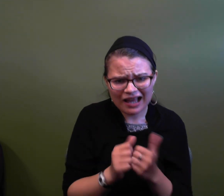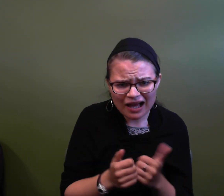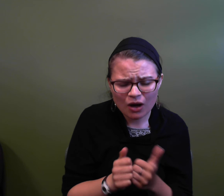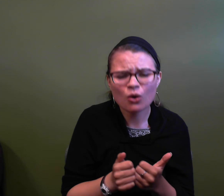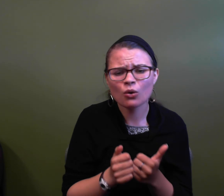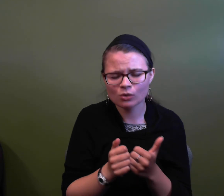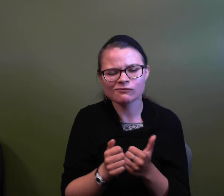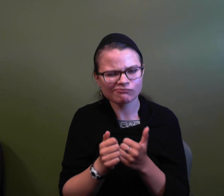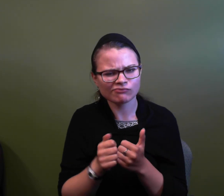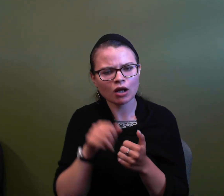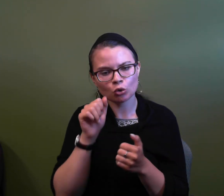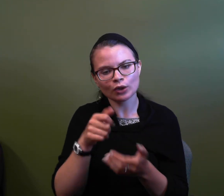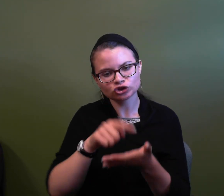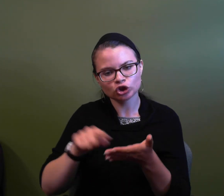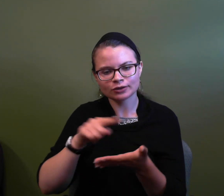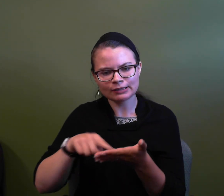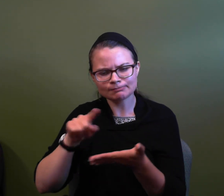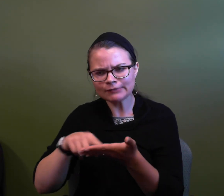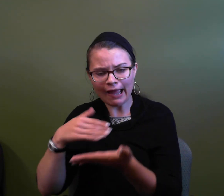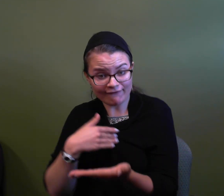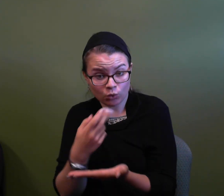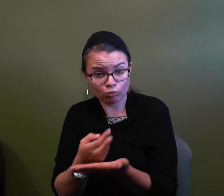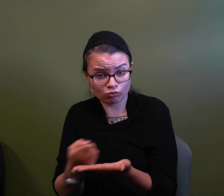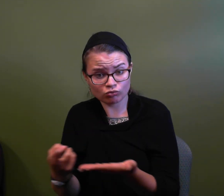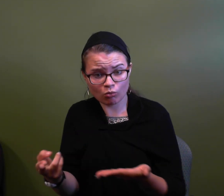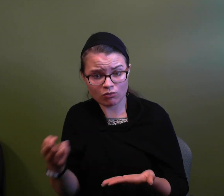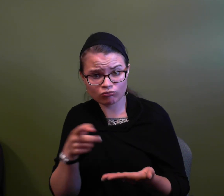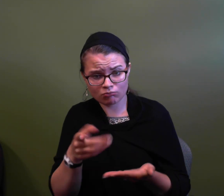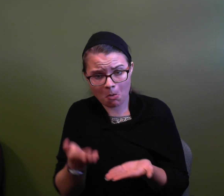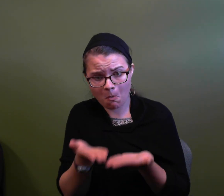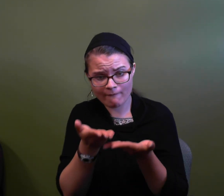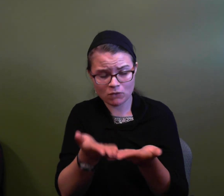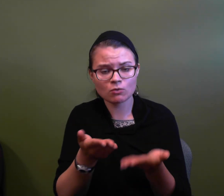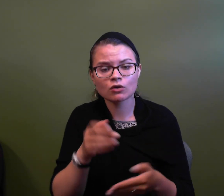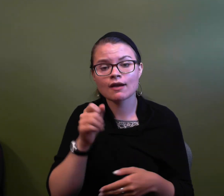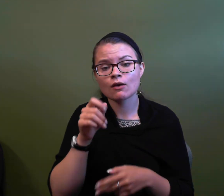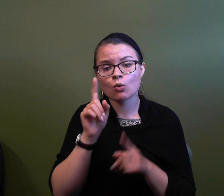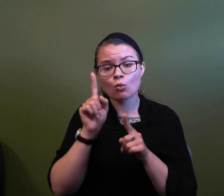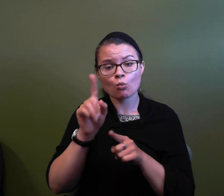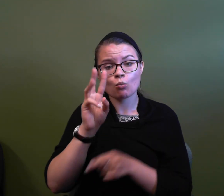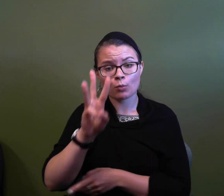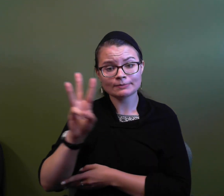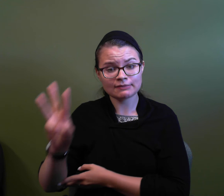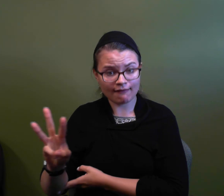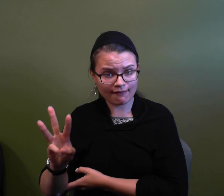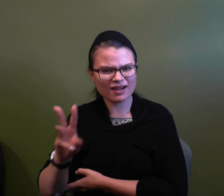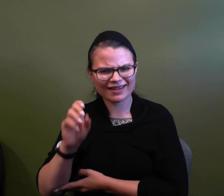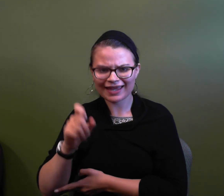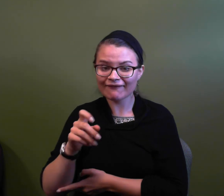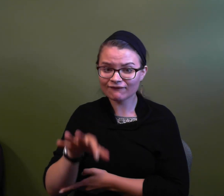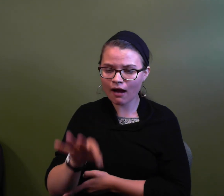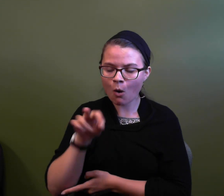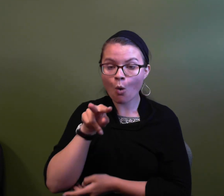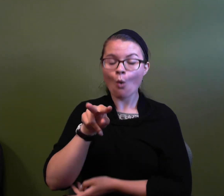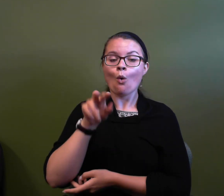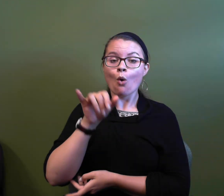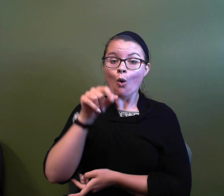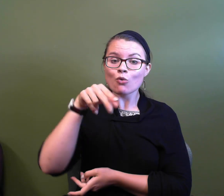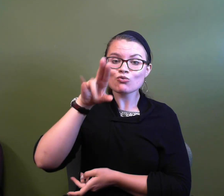resources. You can also come visit our website where you will find a quiz. And by taking that quiz, you can actually practice your